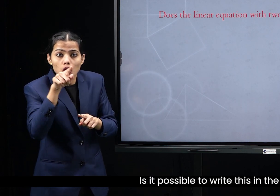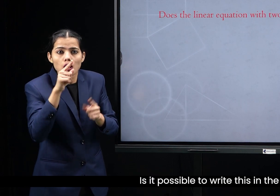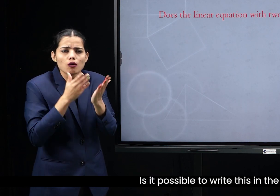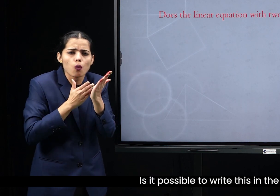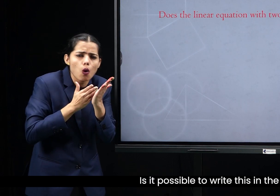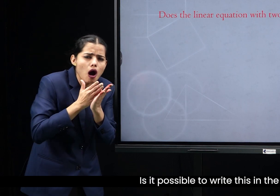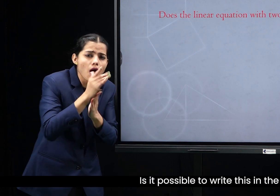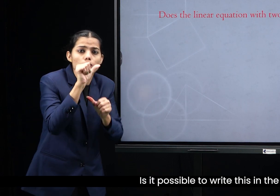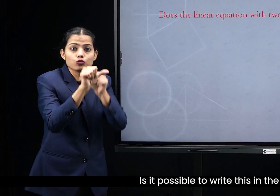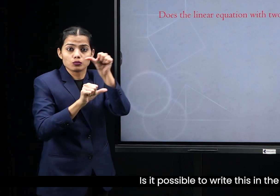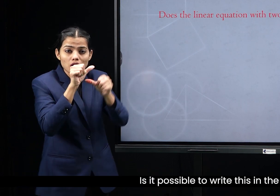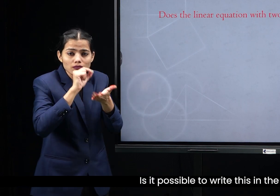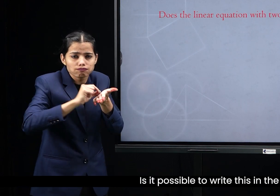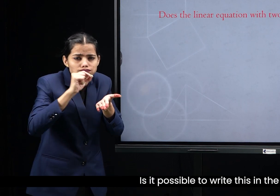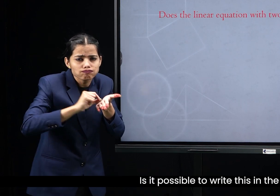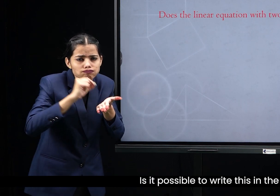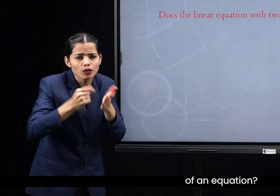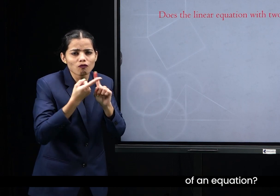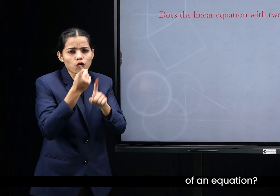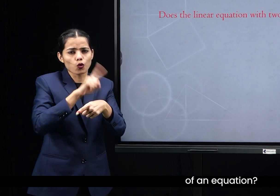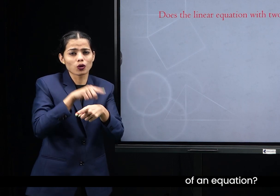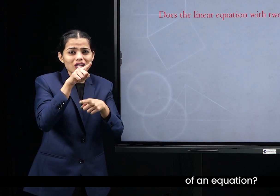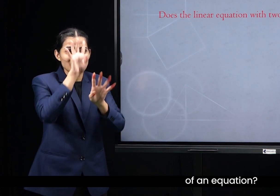possible to write this in the form of an equation?